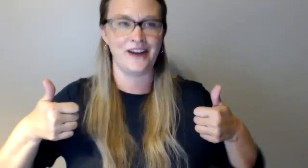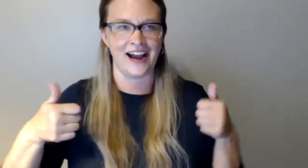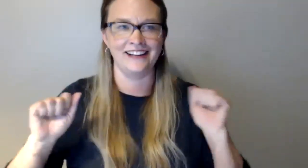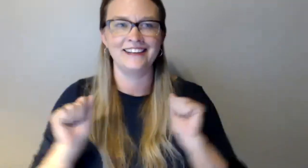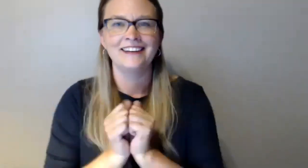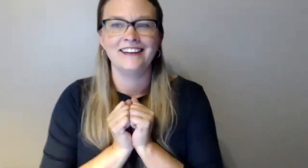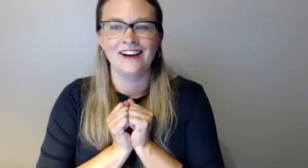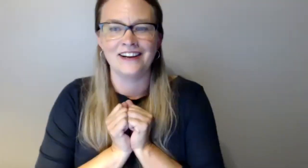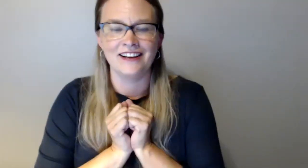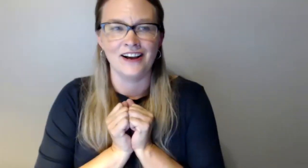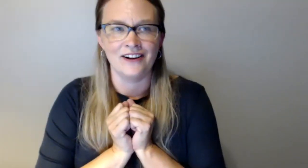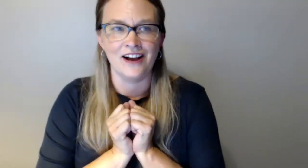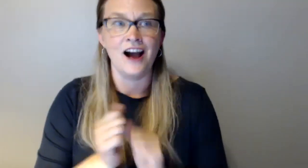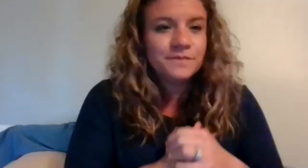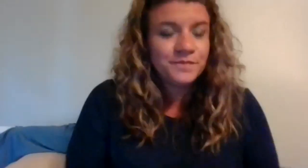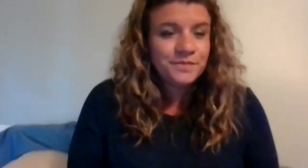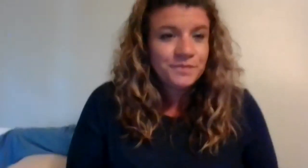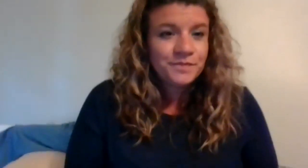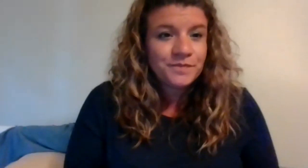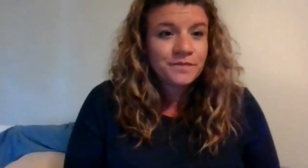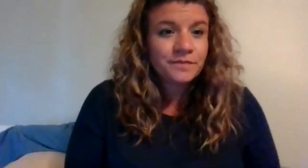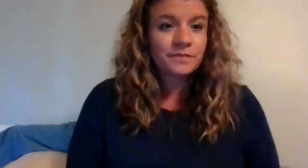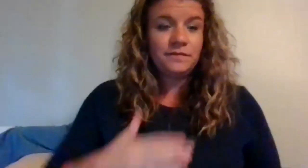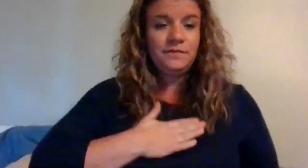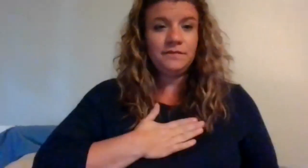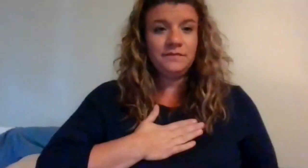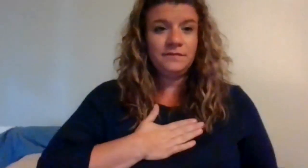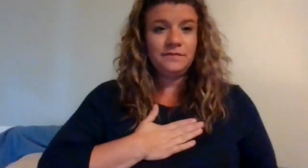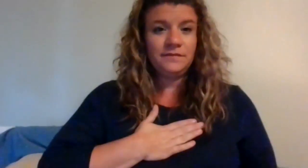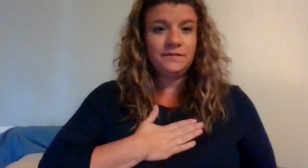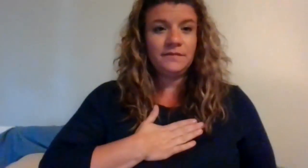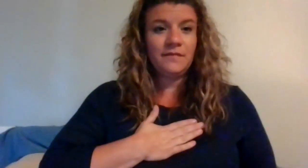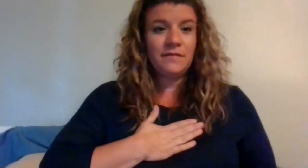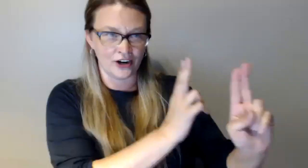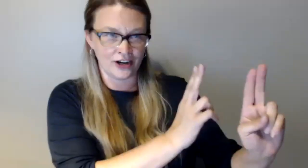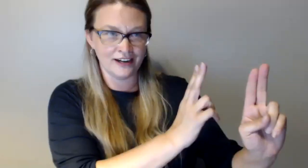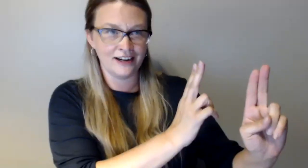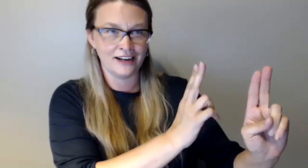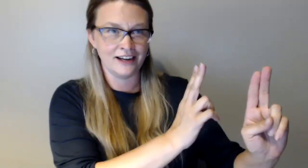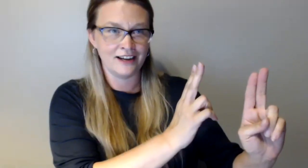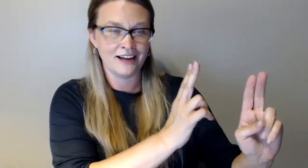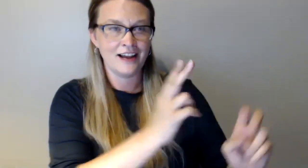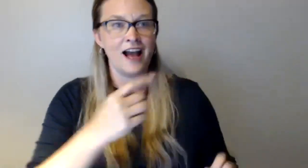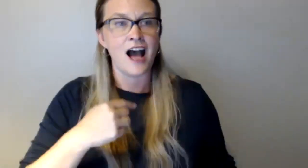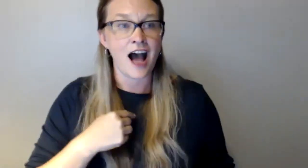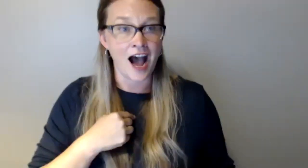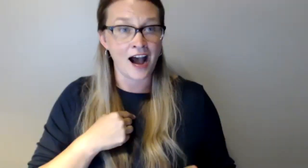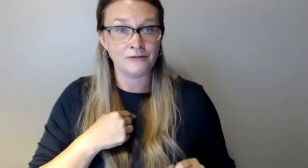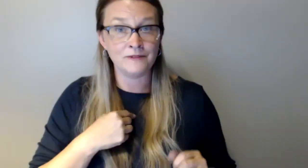Okay. Okay. On my honor, I